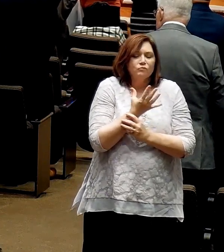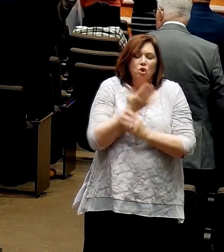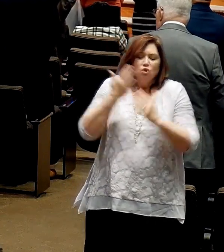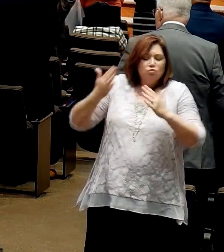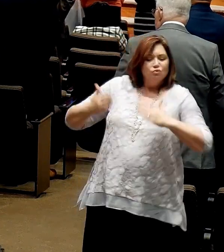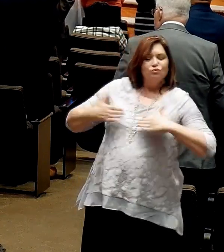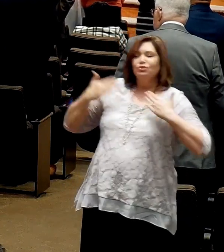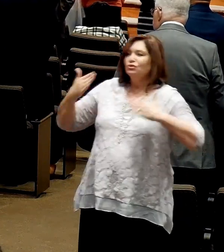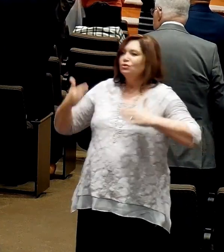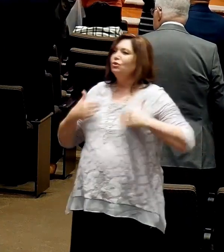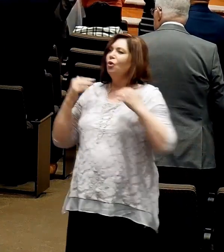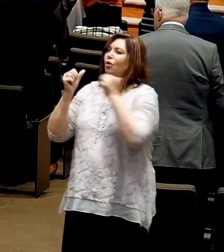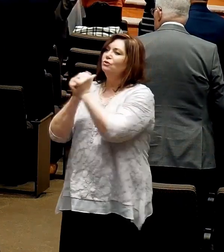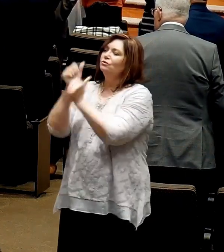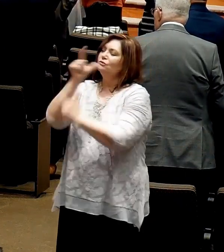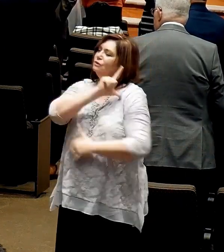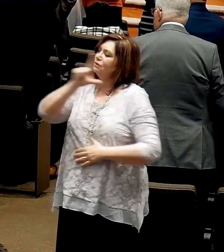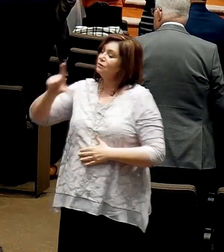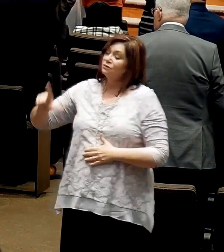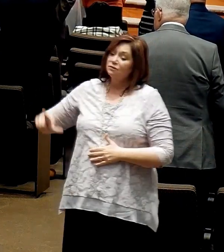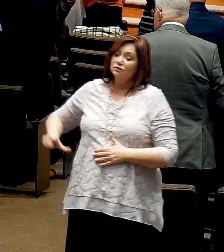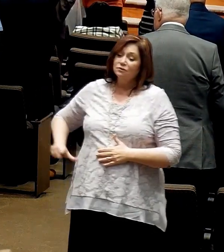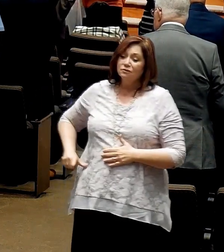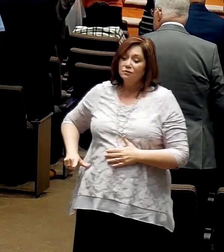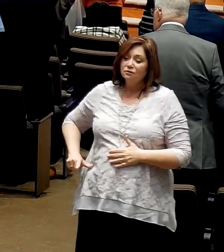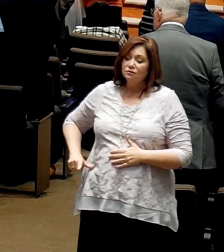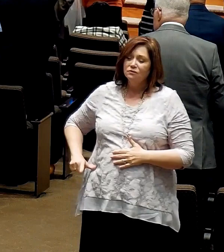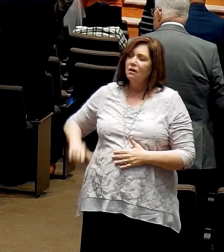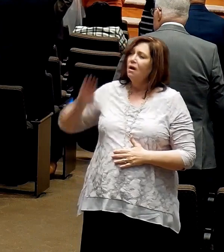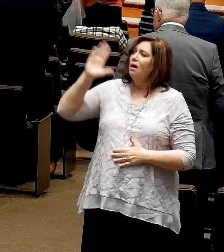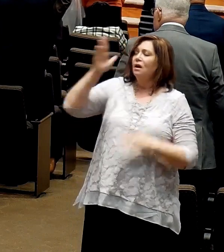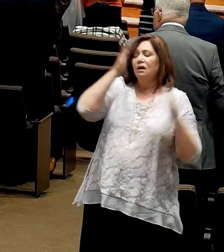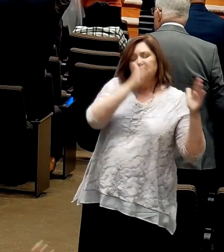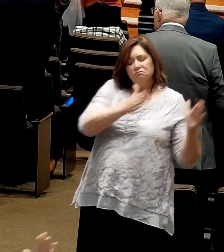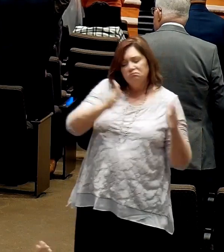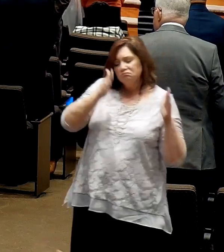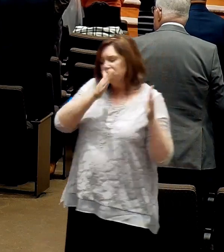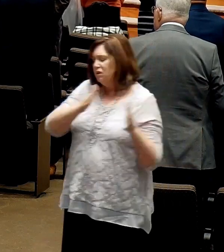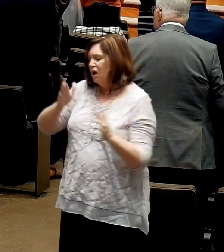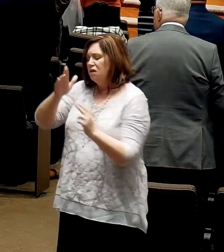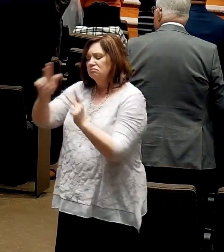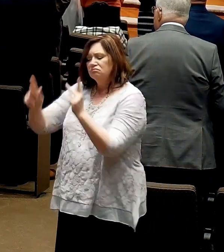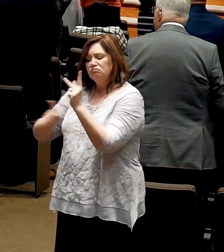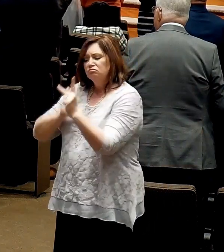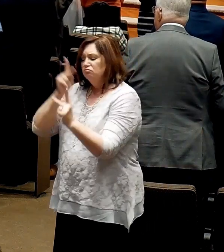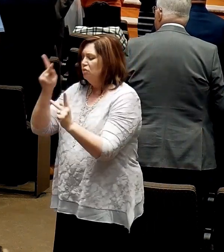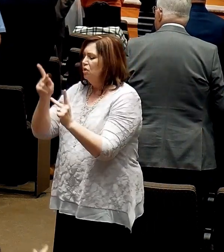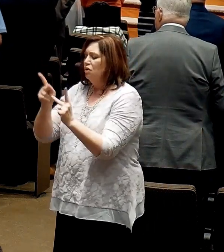rejoice in the Lord, he makes no mistake.